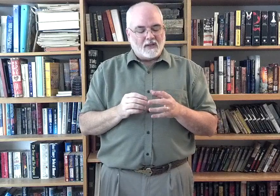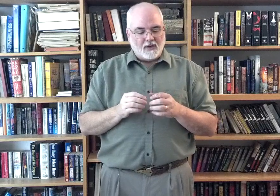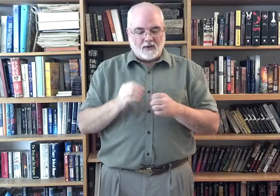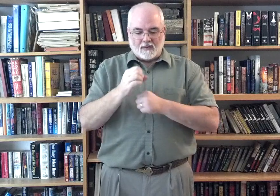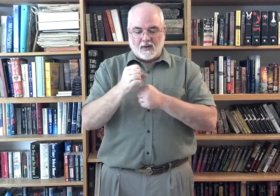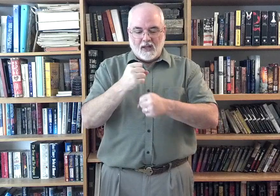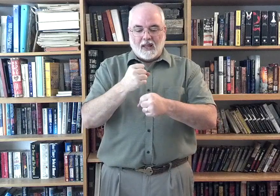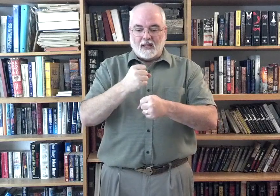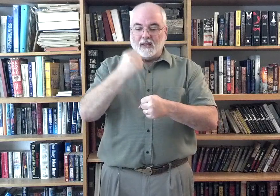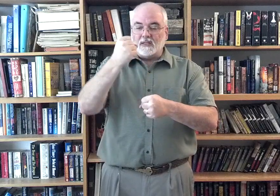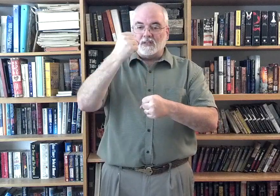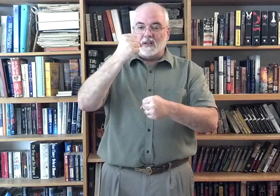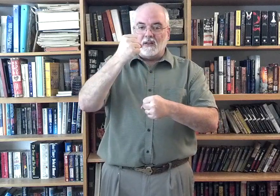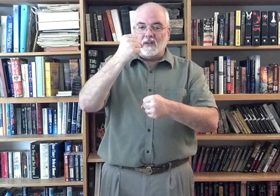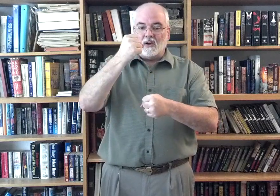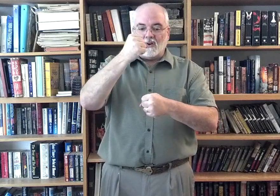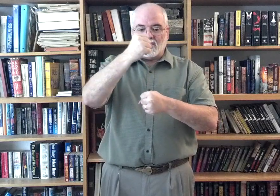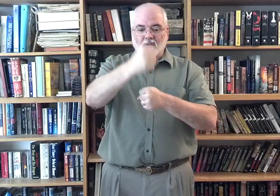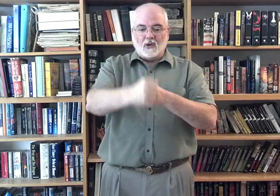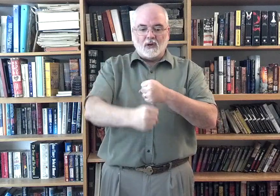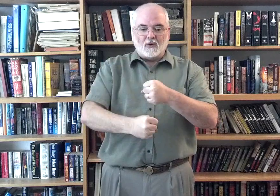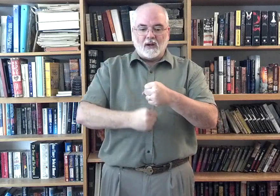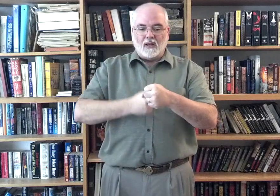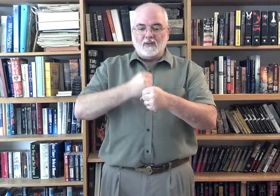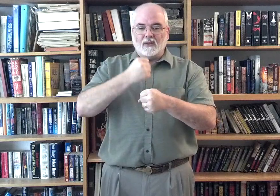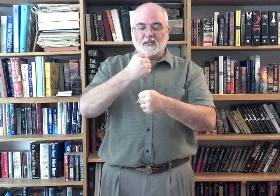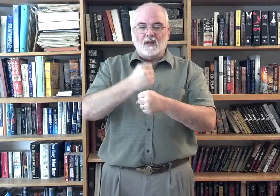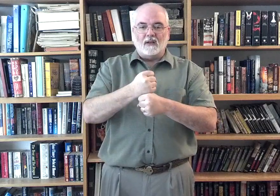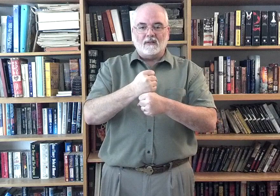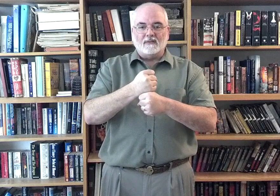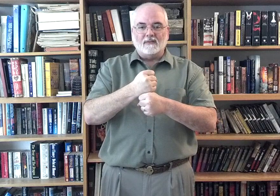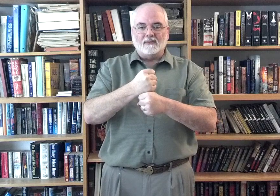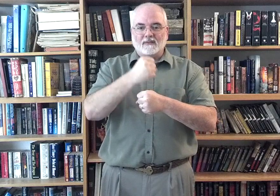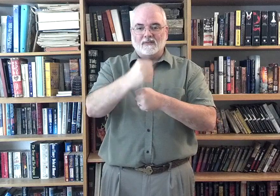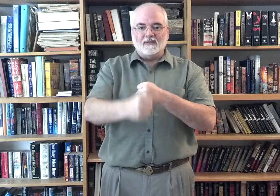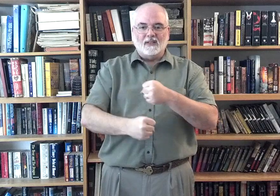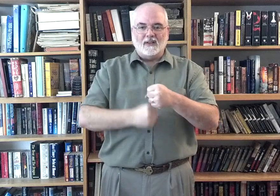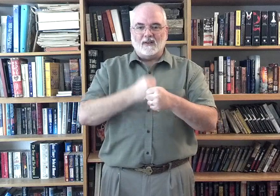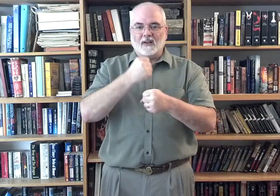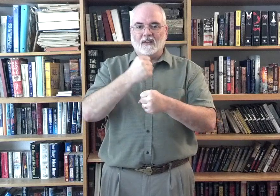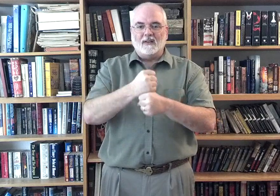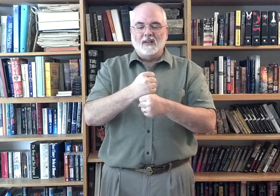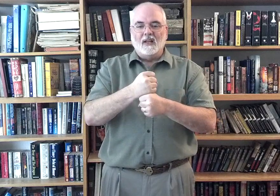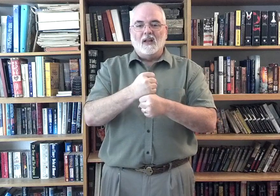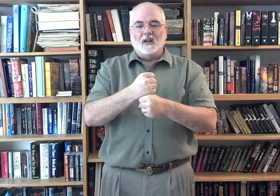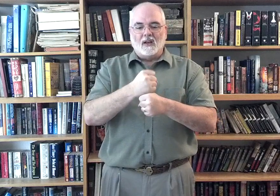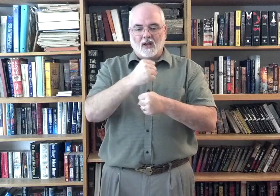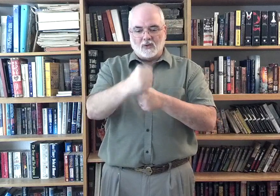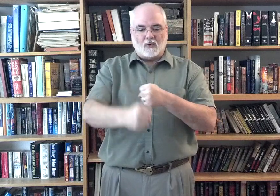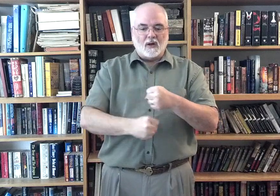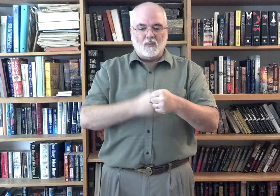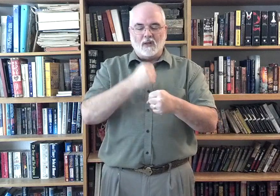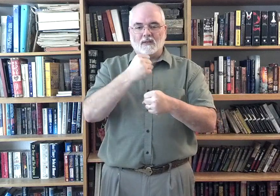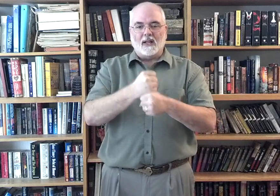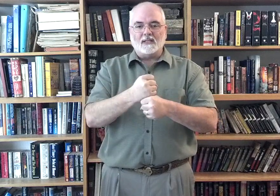Year. This is the earth going around the sun. Alright? It goes around once. That's the